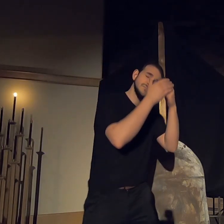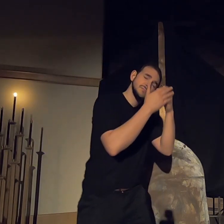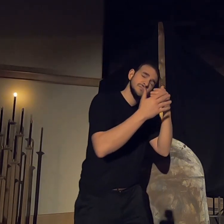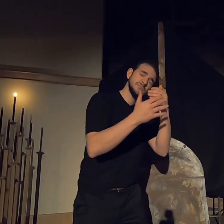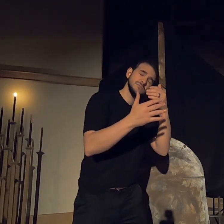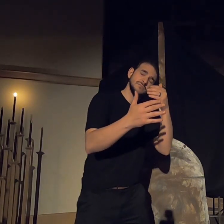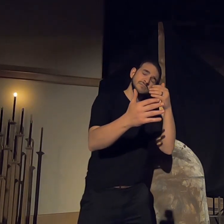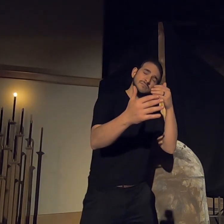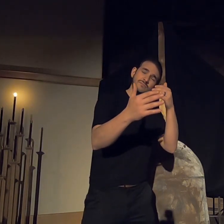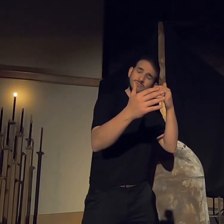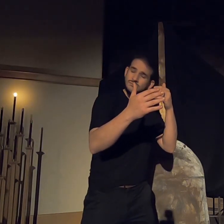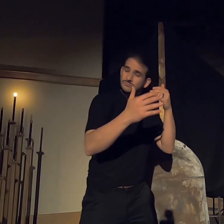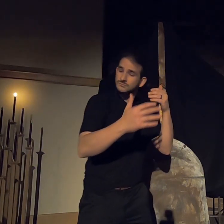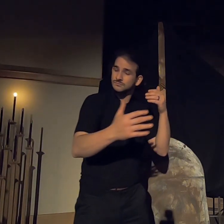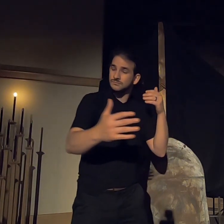In the future,